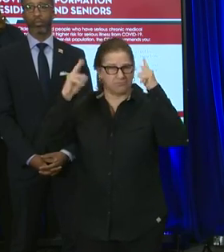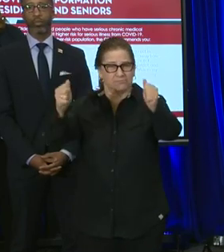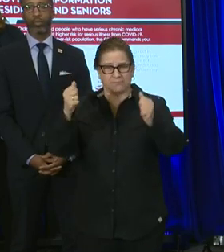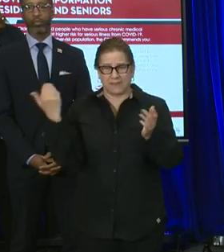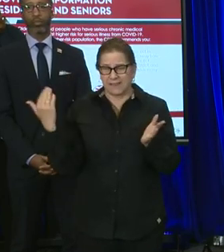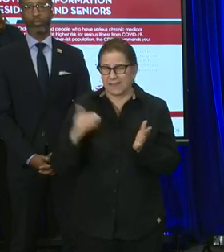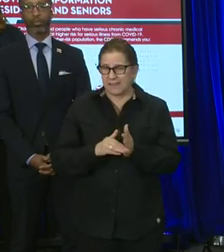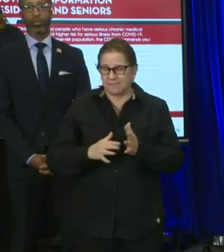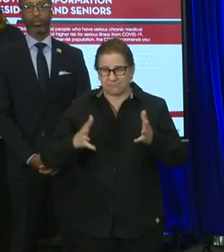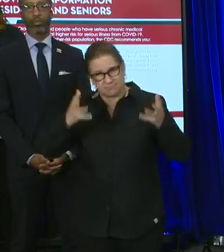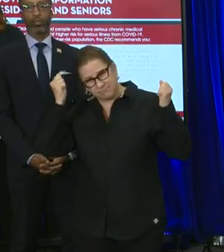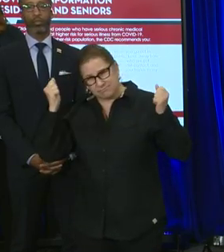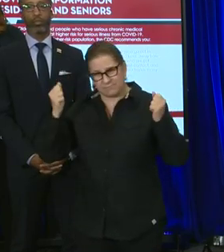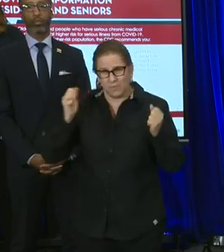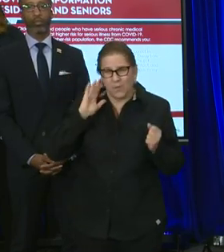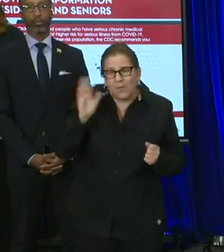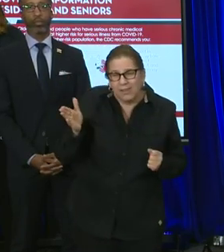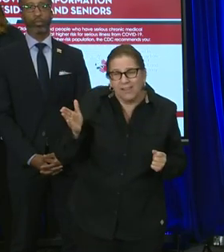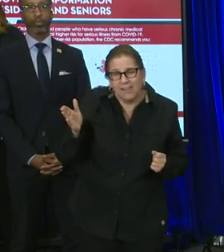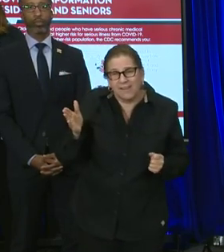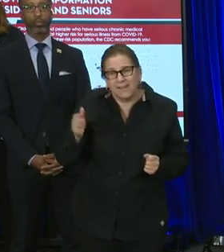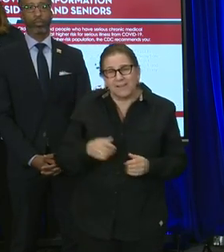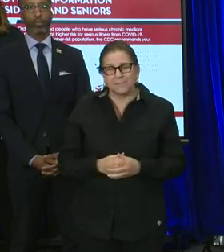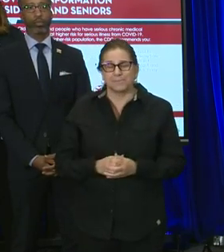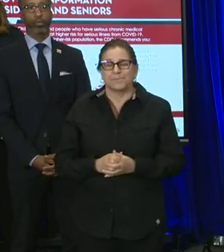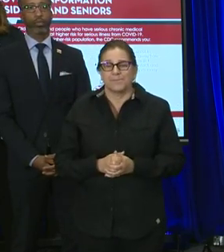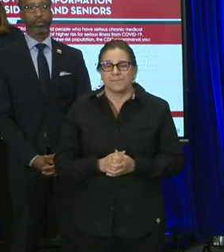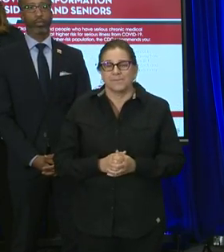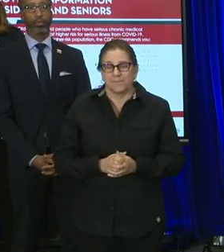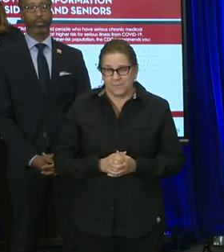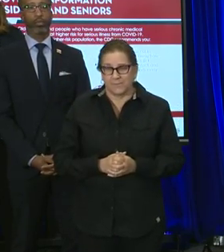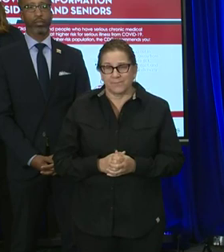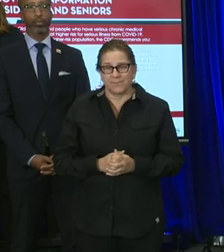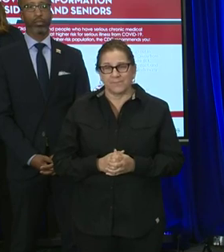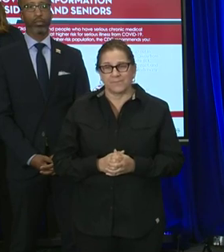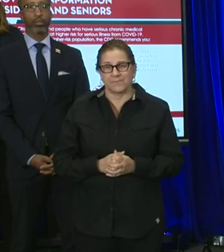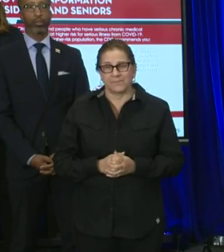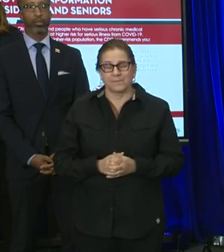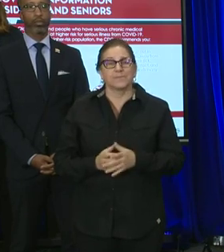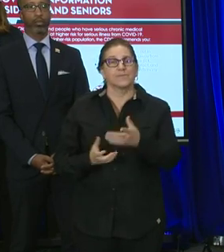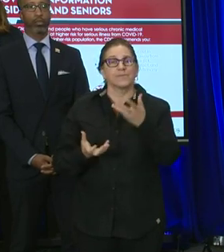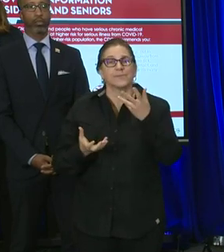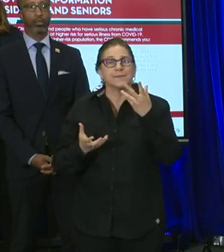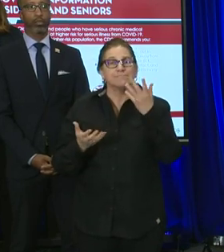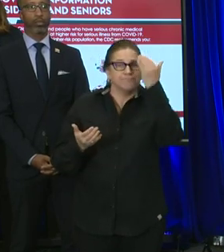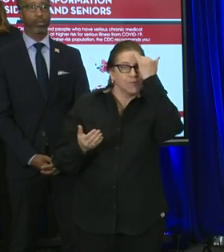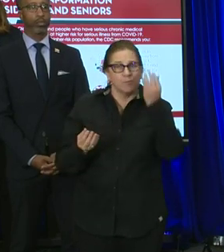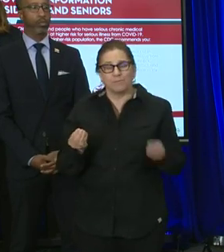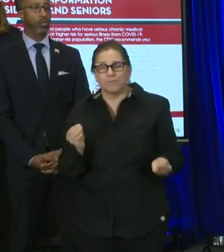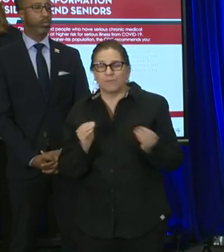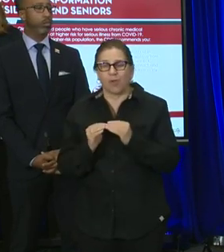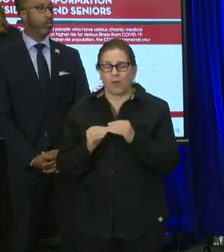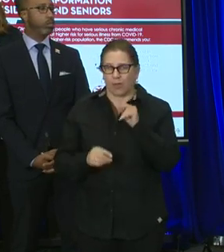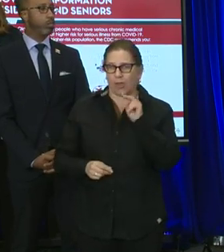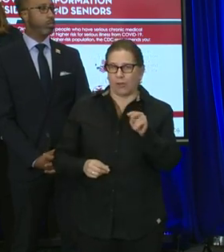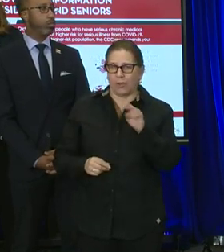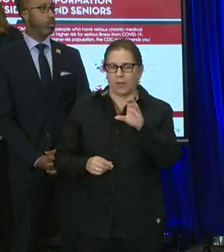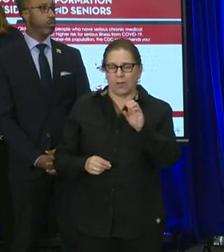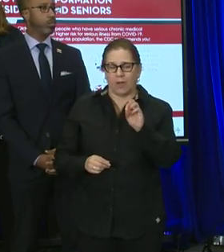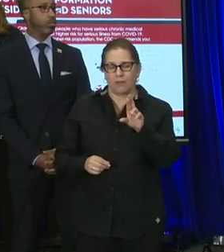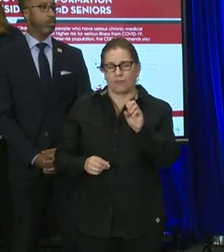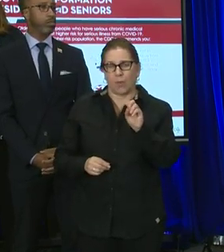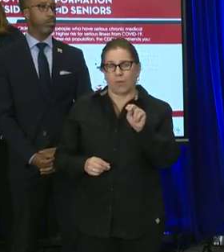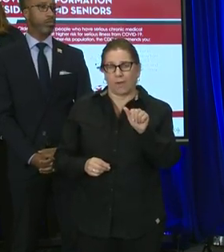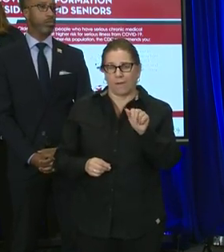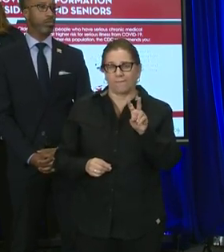coronavirus.dc.gov for updated information. I'm going to ask now our Director of Homeland Security and Emergency